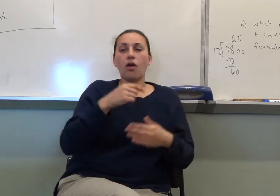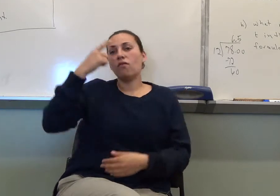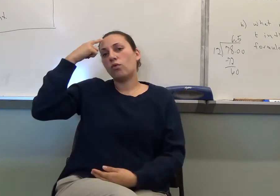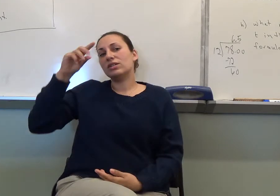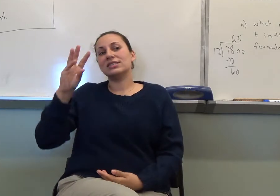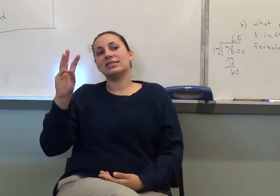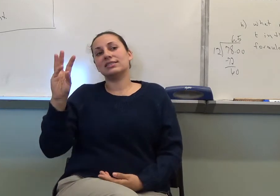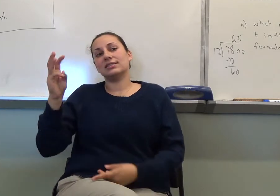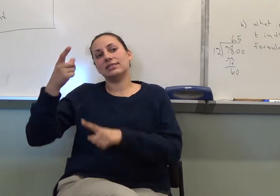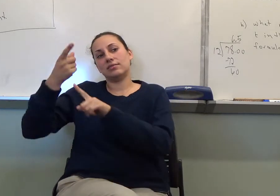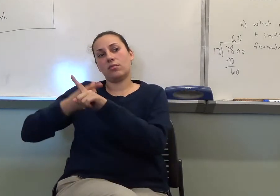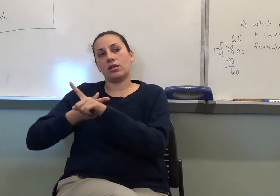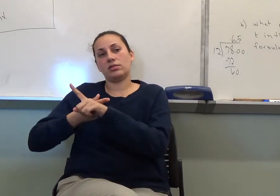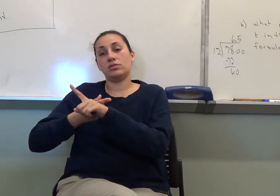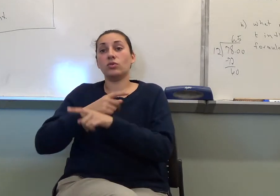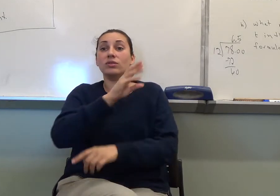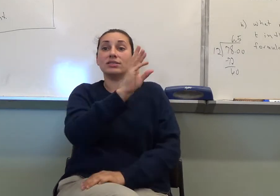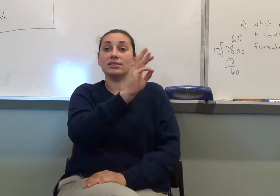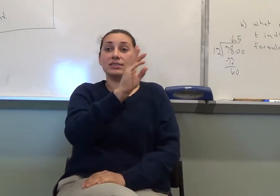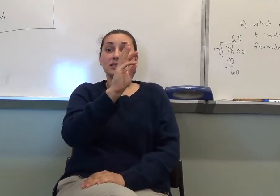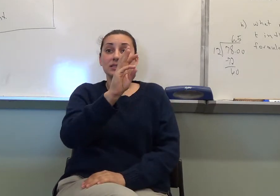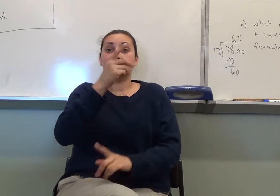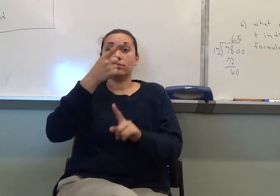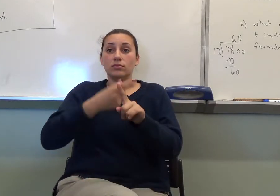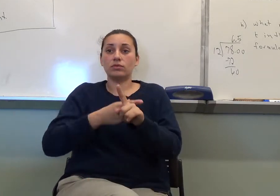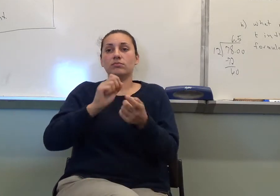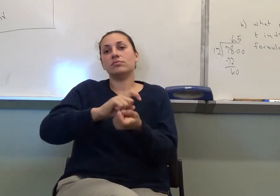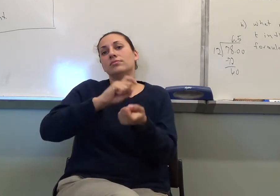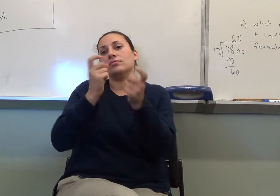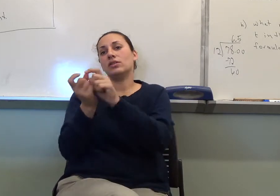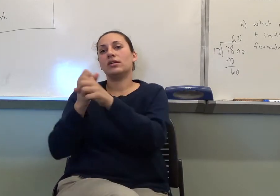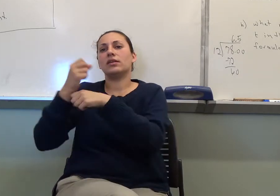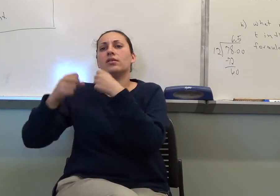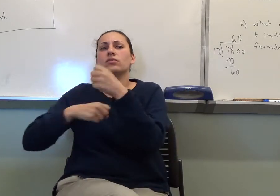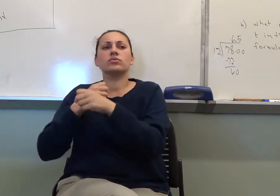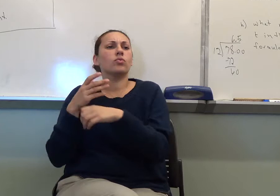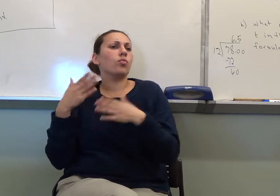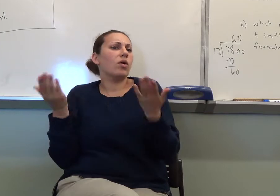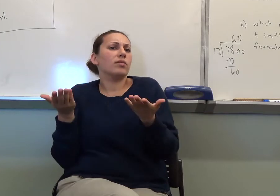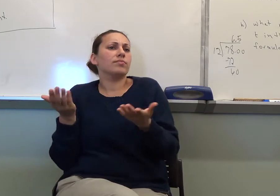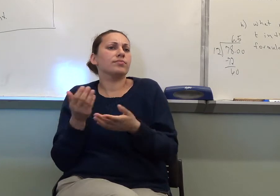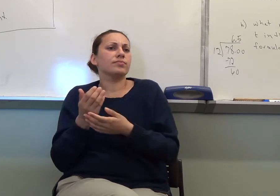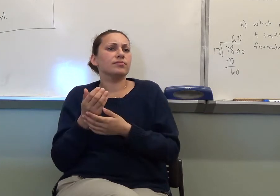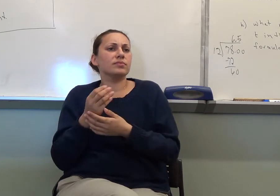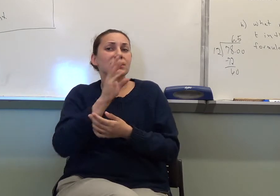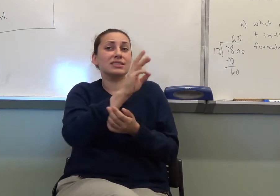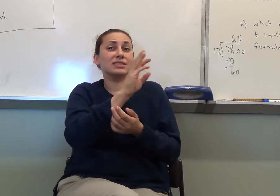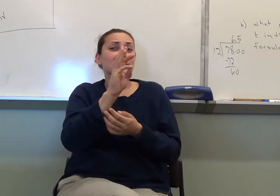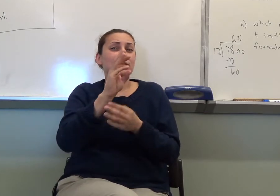months into years, and what would that be? 66 months is how many years?